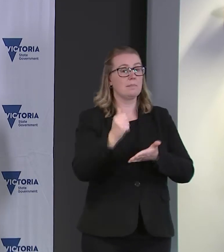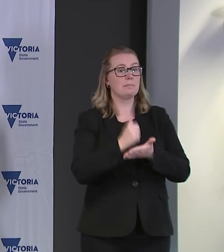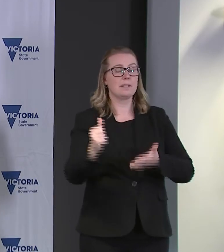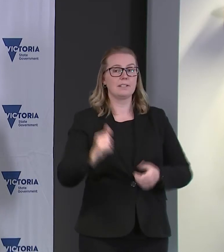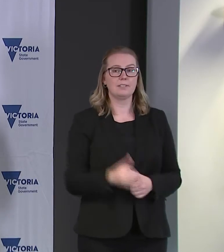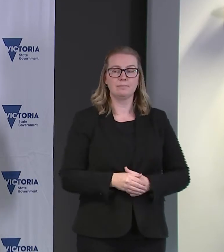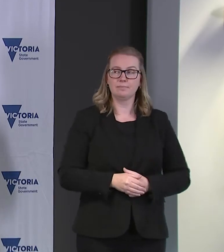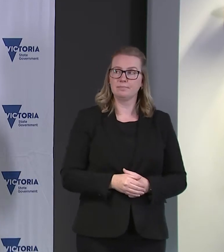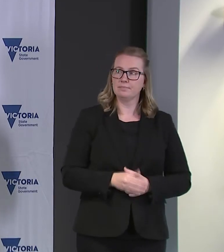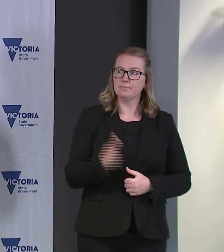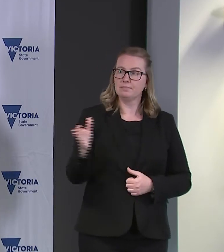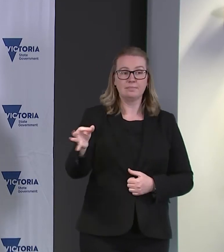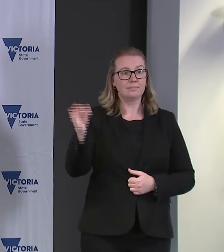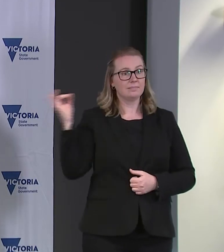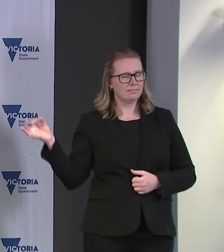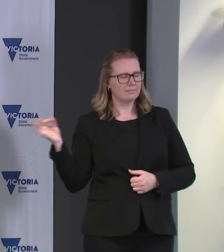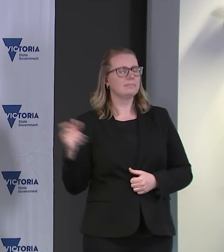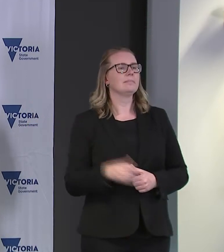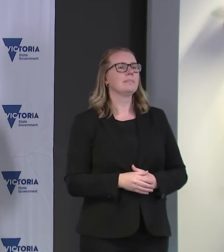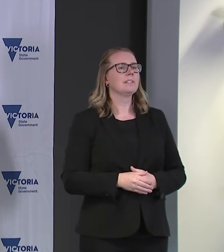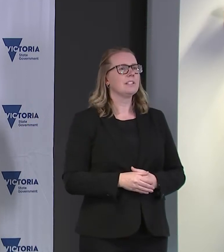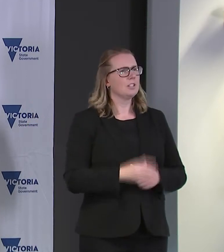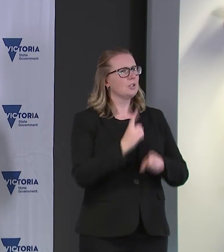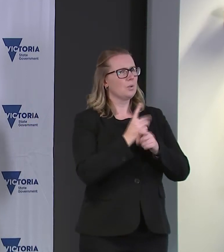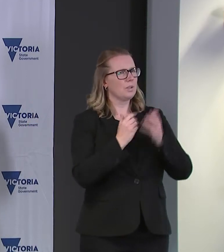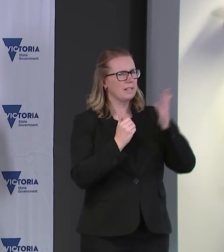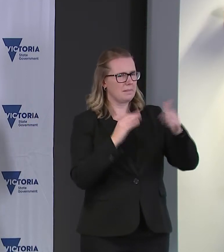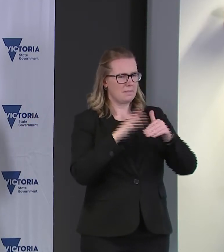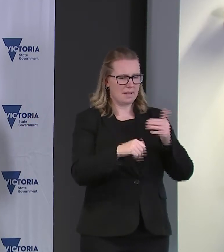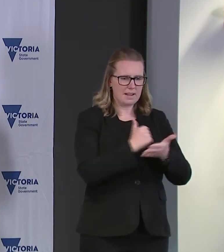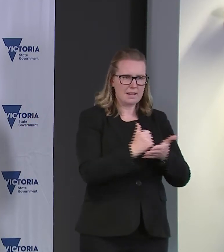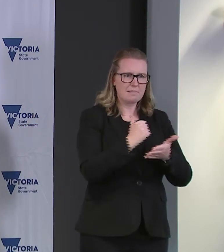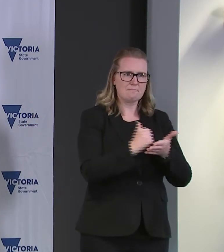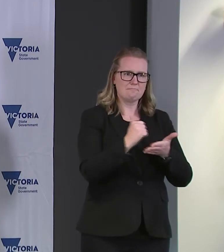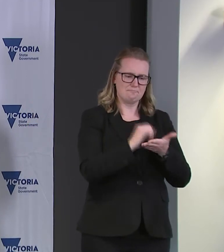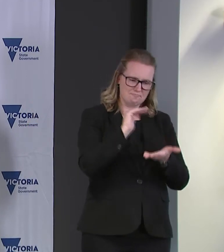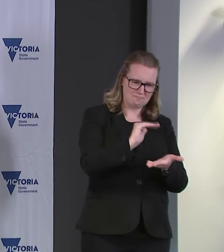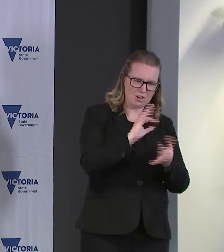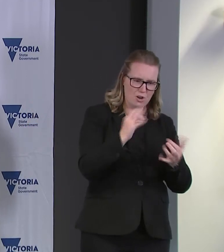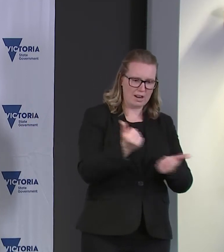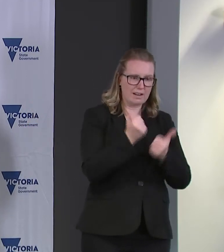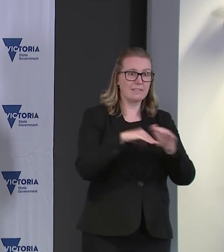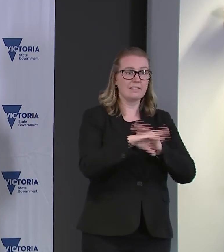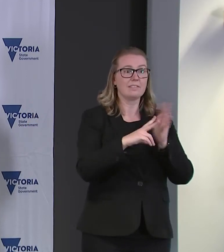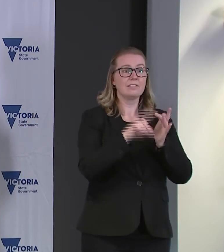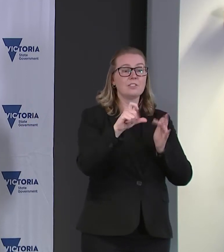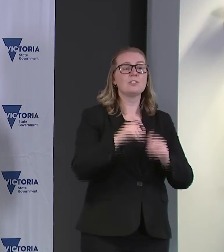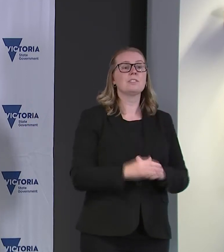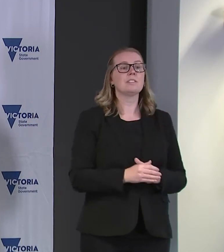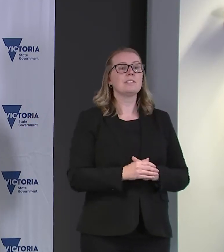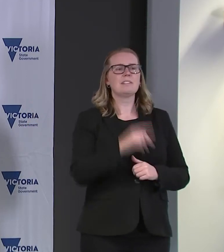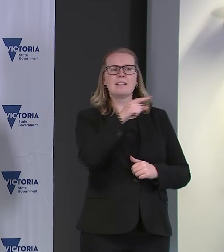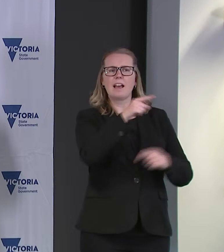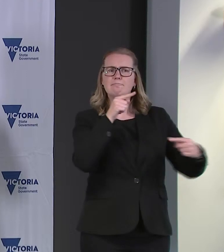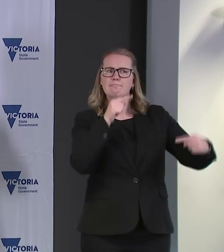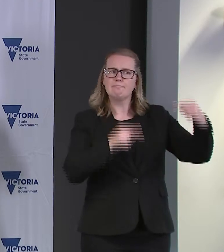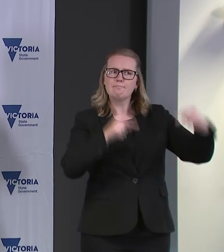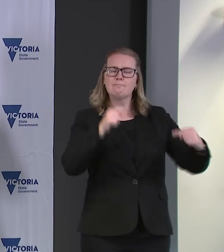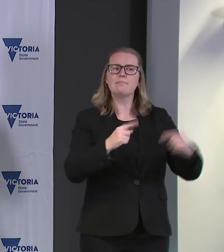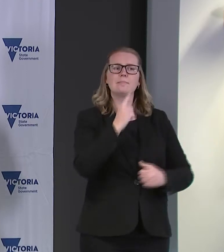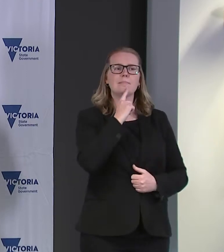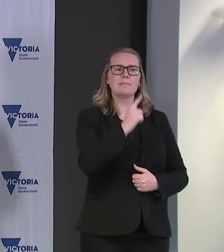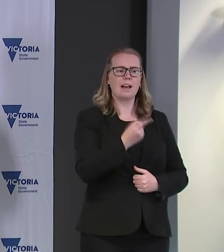When we ask them about there being a shortage in Victoria, they give us stats that they claim dispute your view that there's a shortage. They tell us that